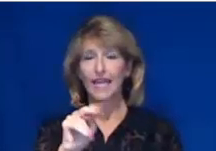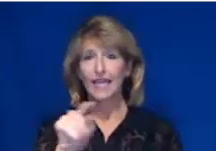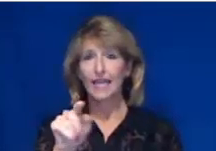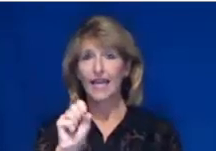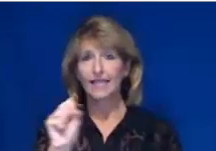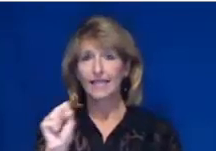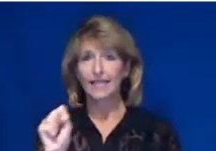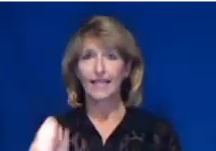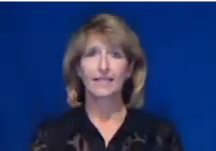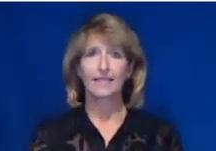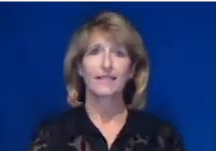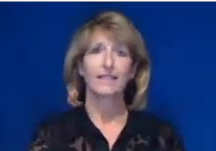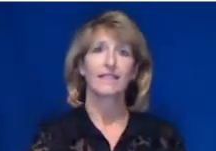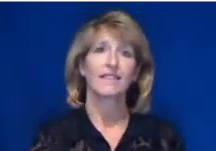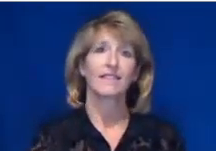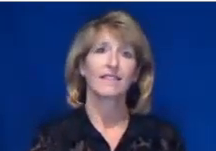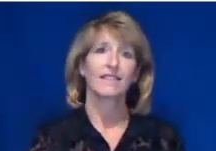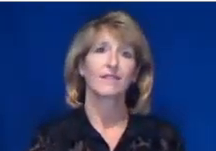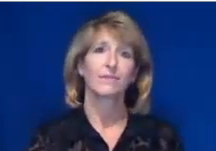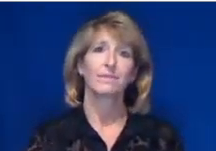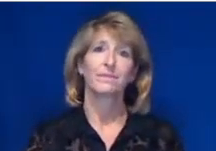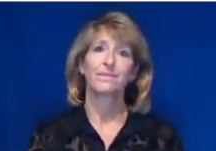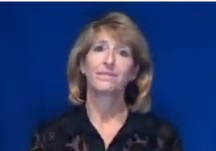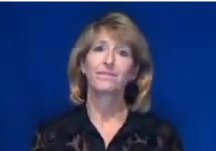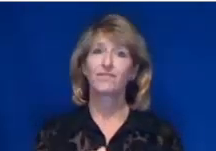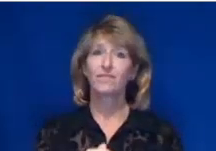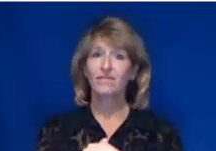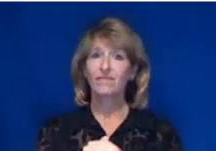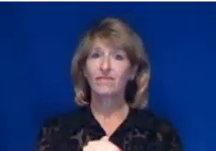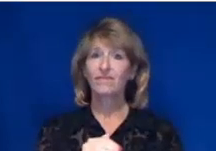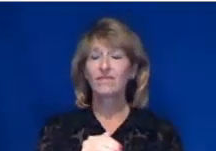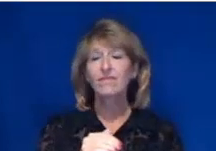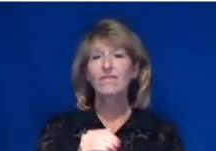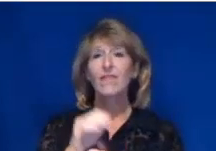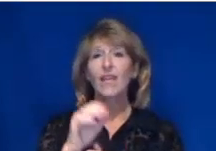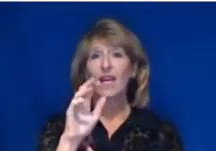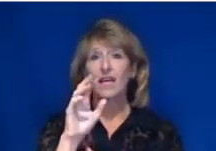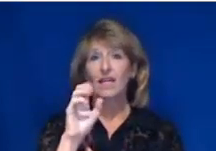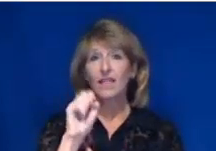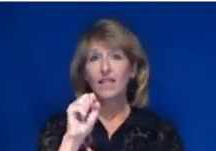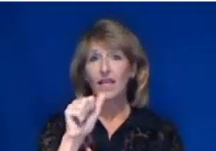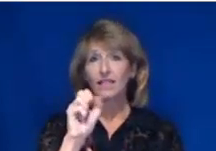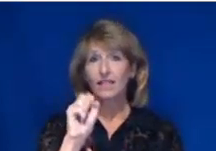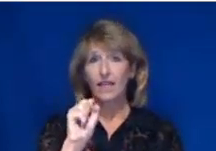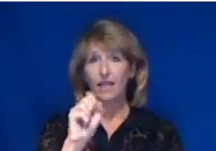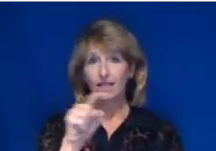Short Screener, which is also referred to as the GAIN.